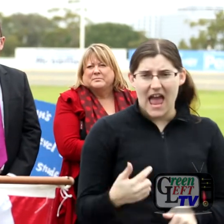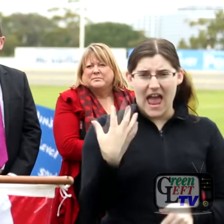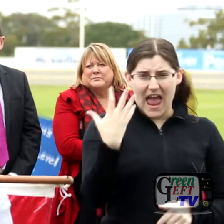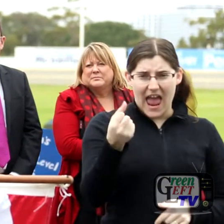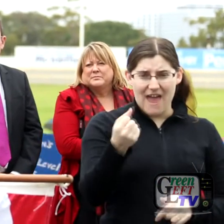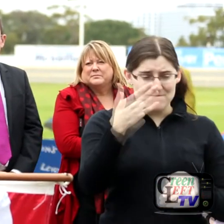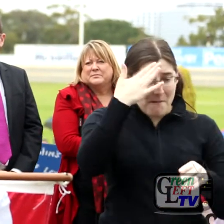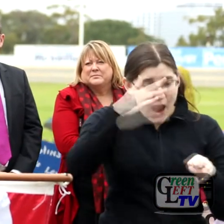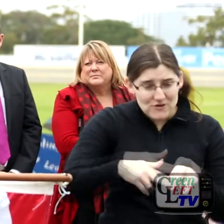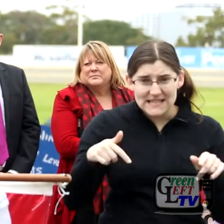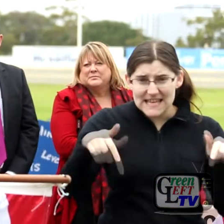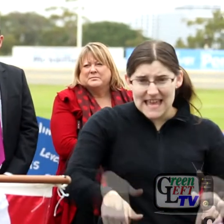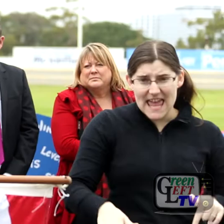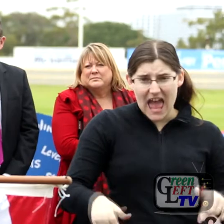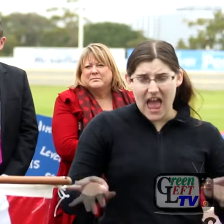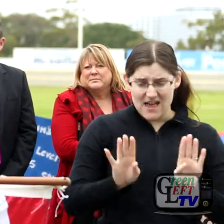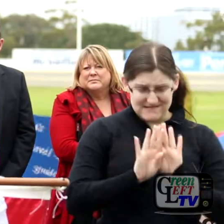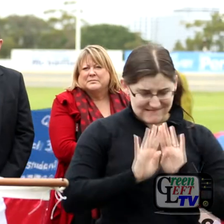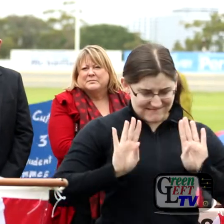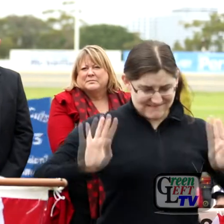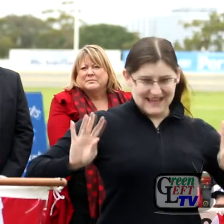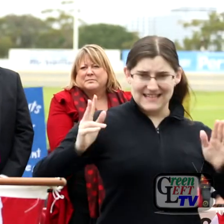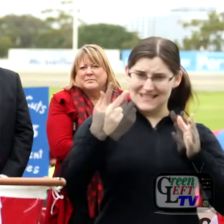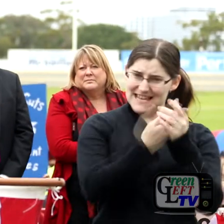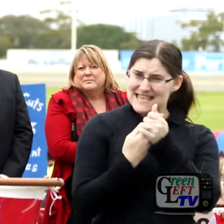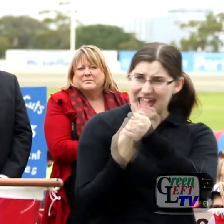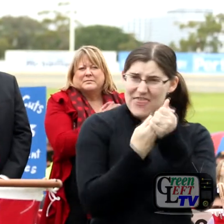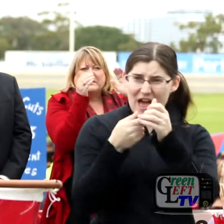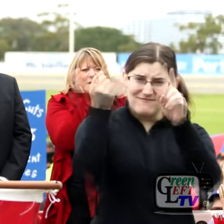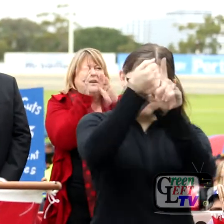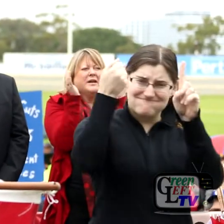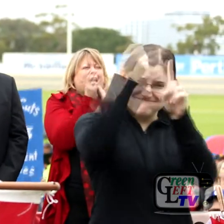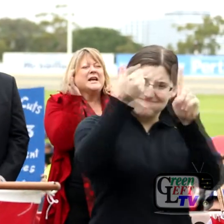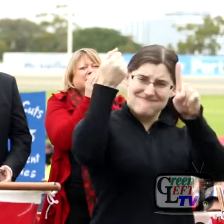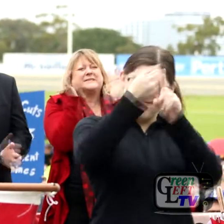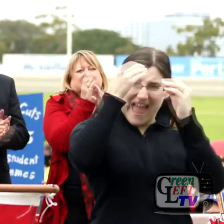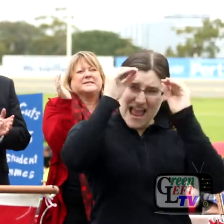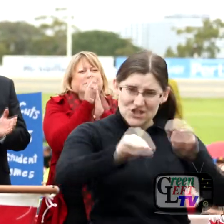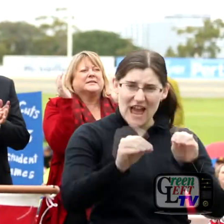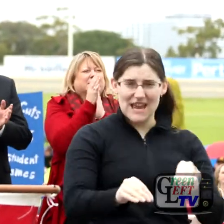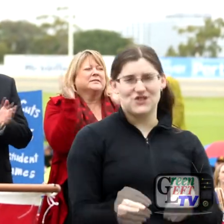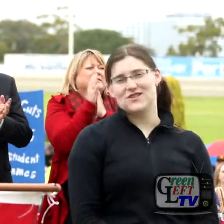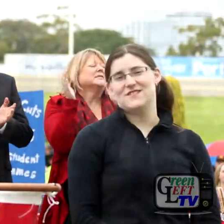have parents standing together for quality education.